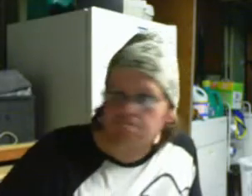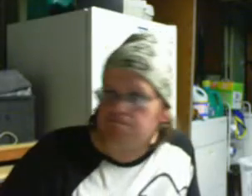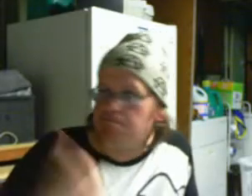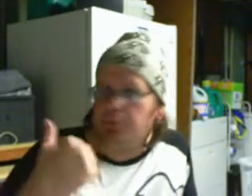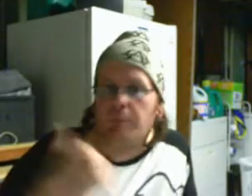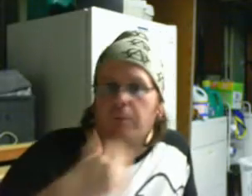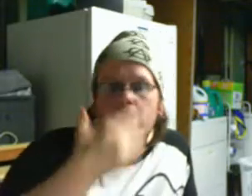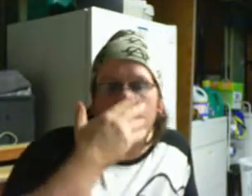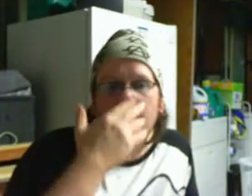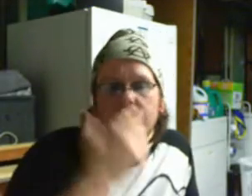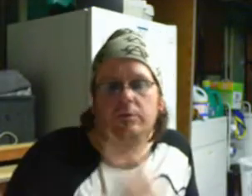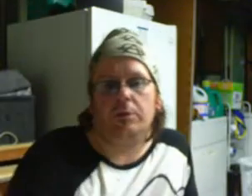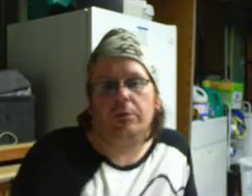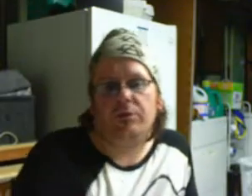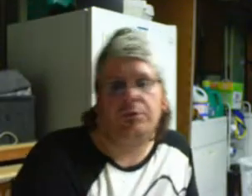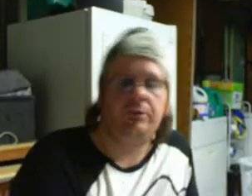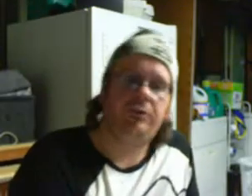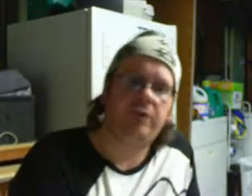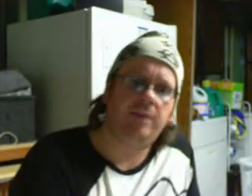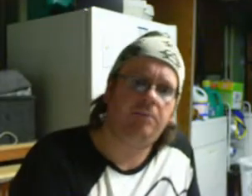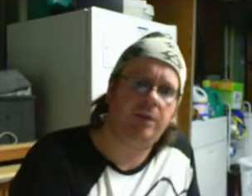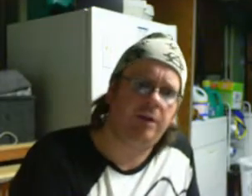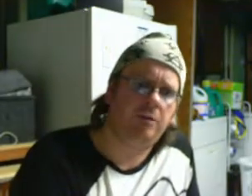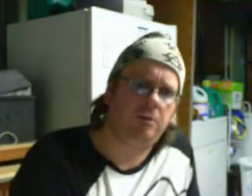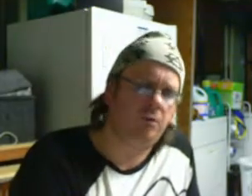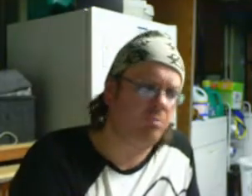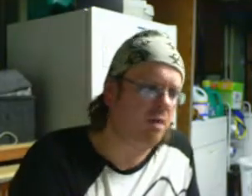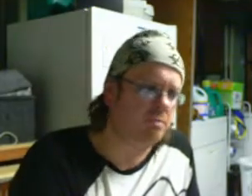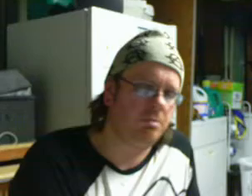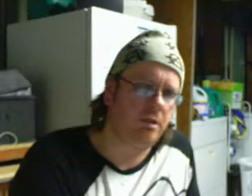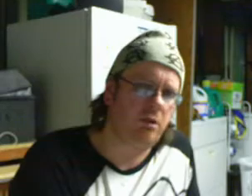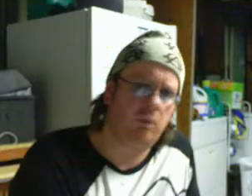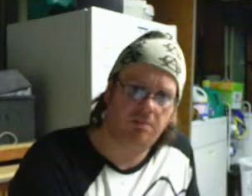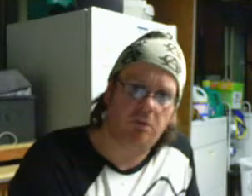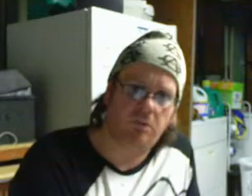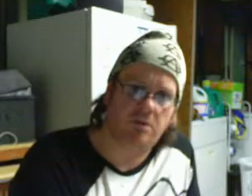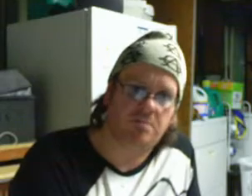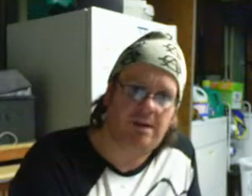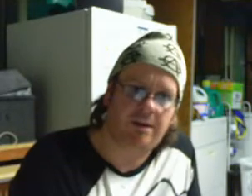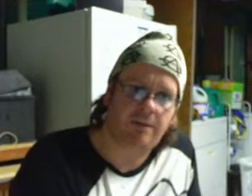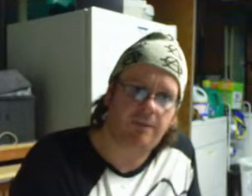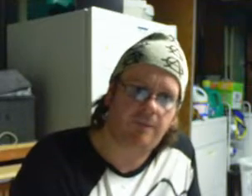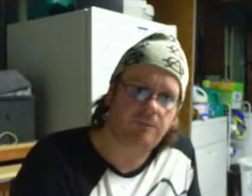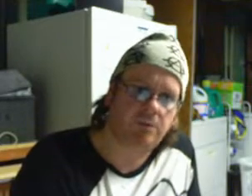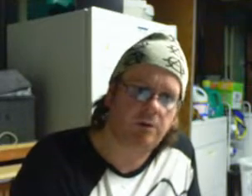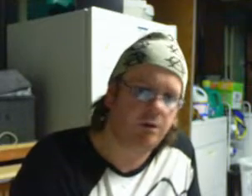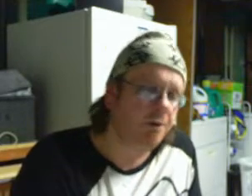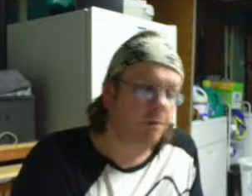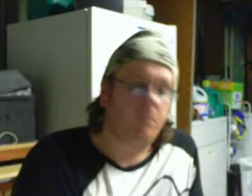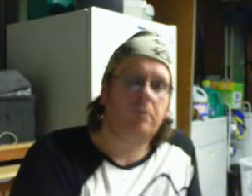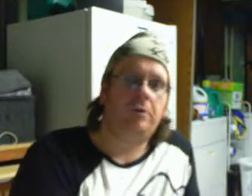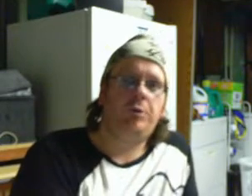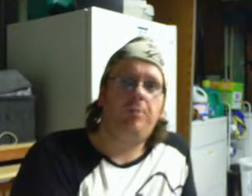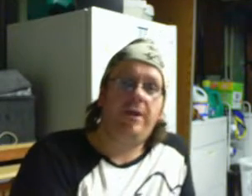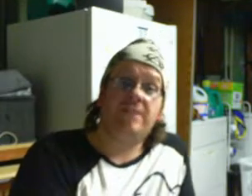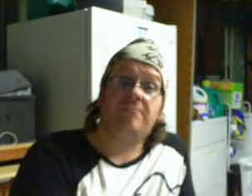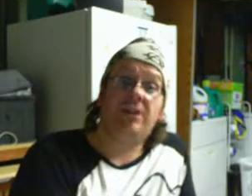But the foreigner next to you that's doing the same thing, or that's probably got a whip over your back, we're going to pay him